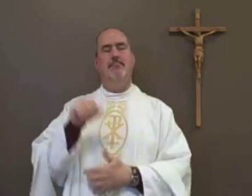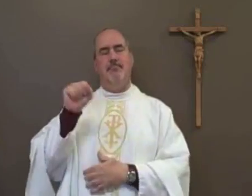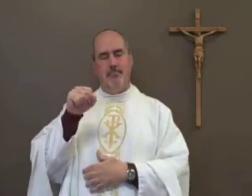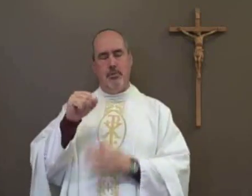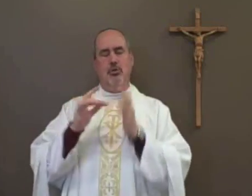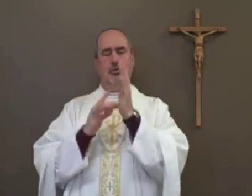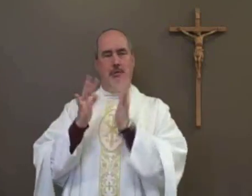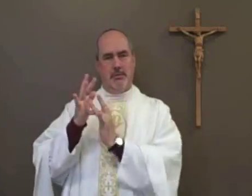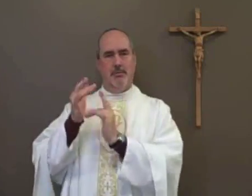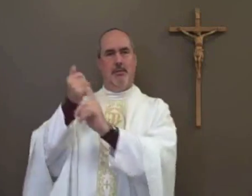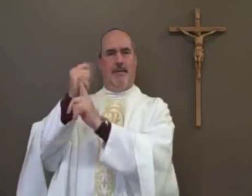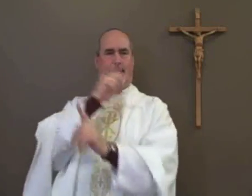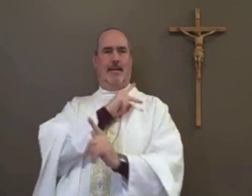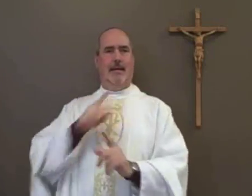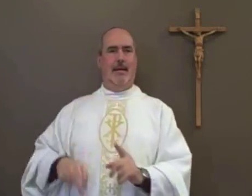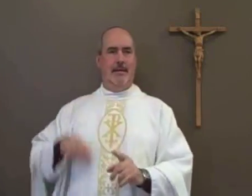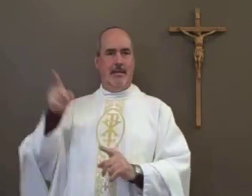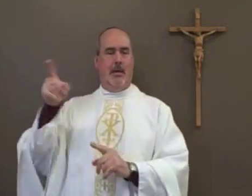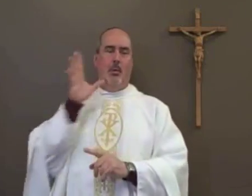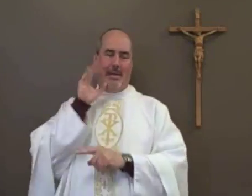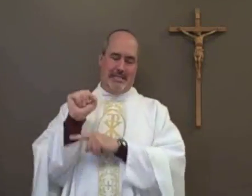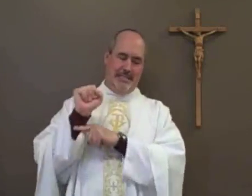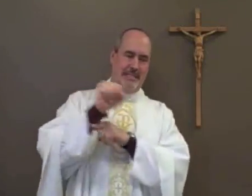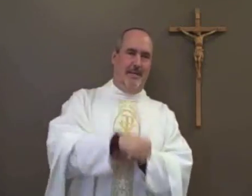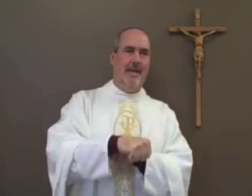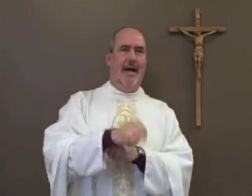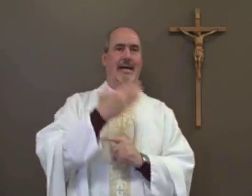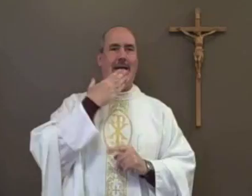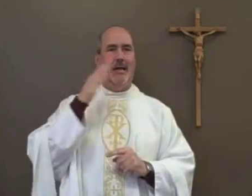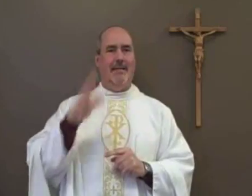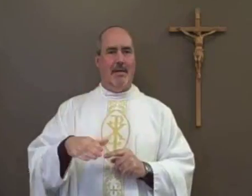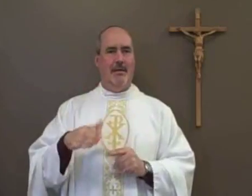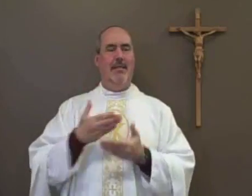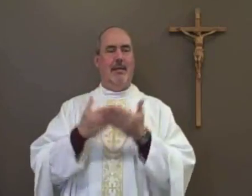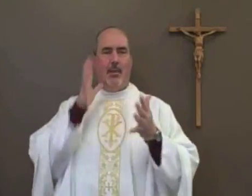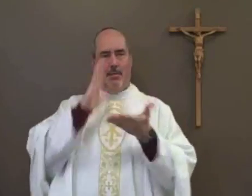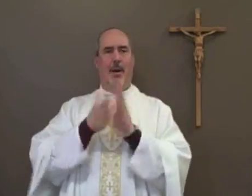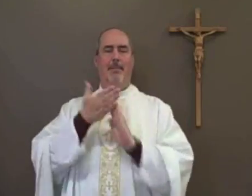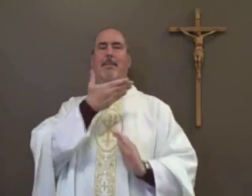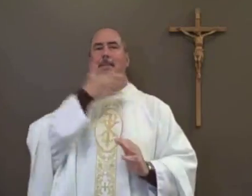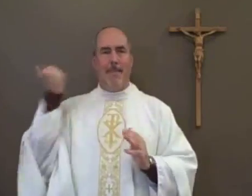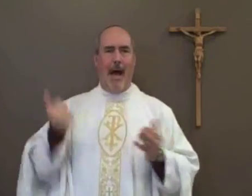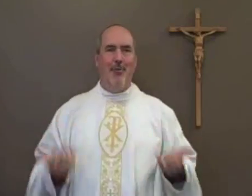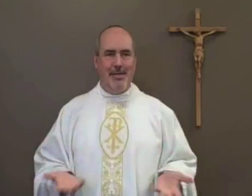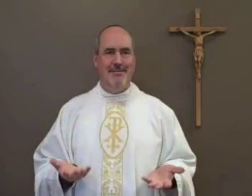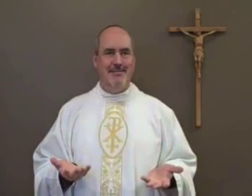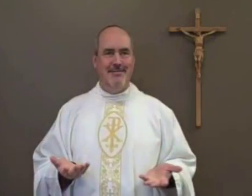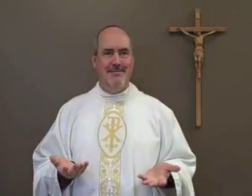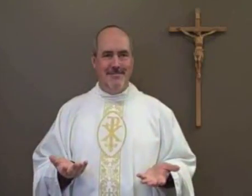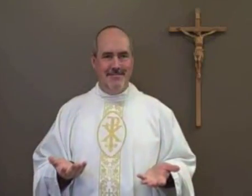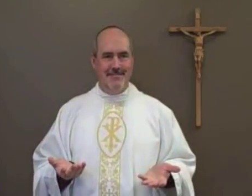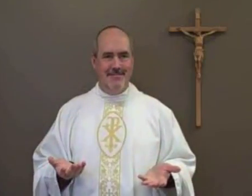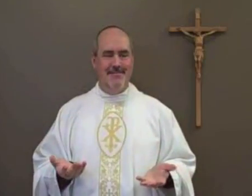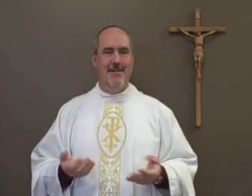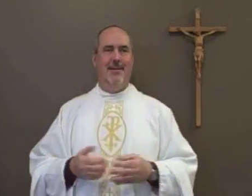to believe that yes, Jesus himself is the King of Kings and will triumph over evil, and it will get